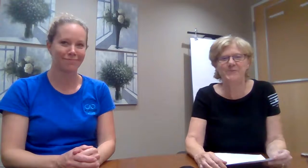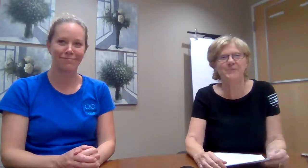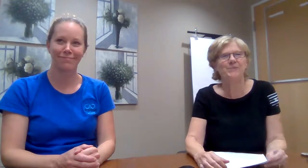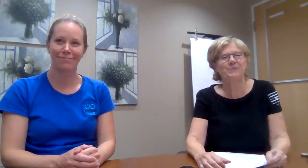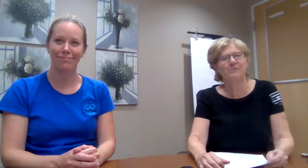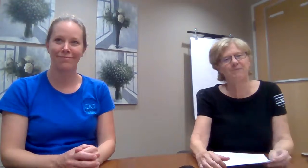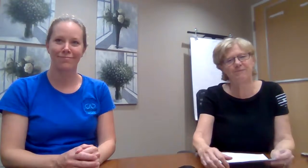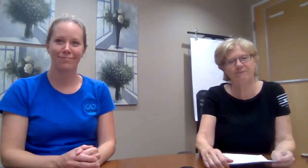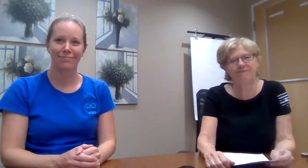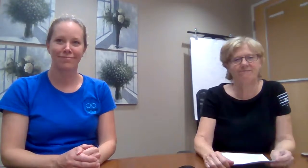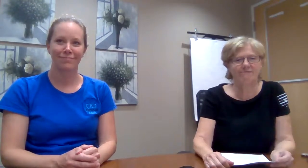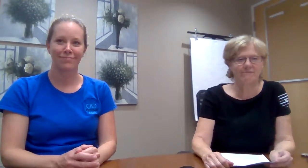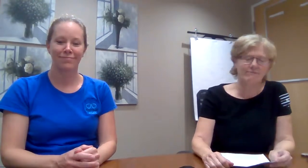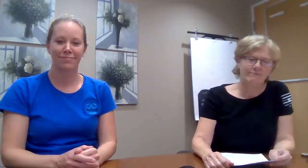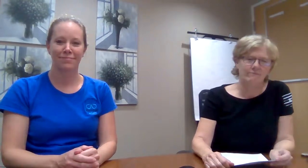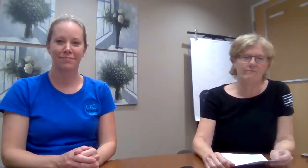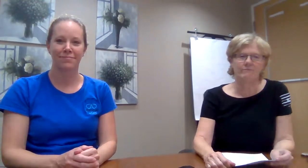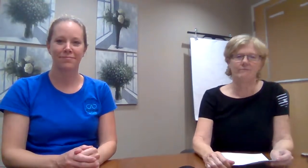My apologies.